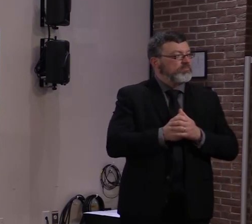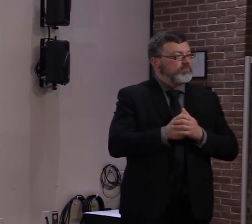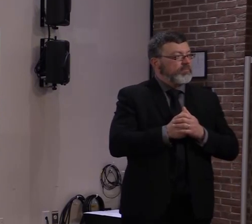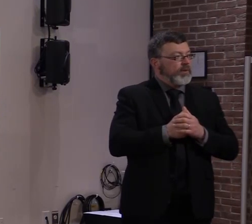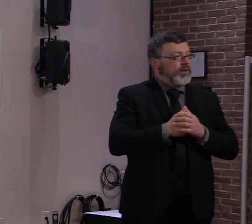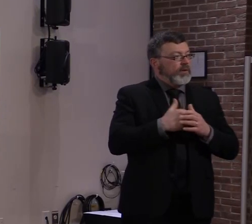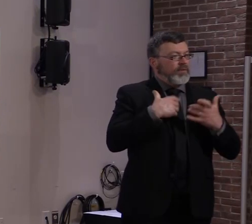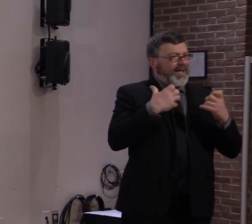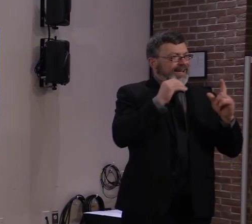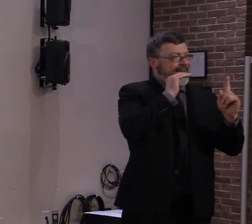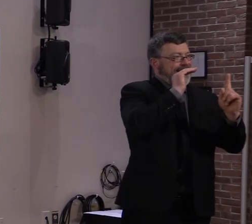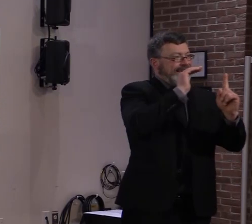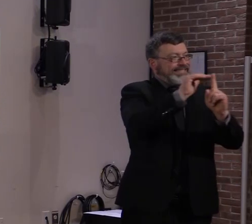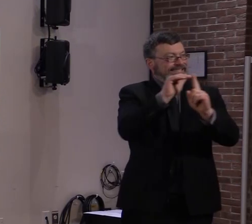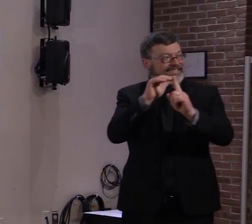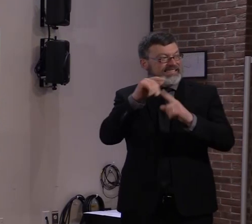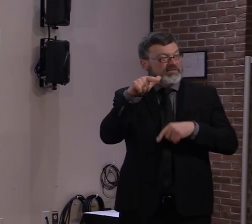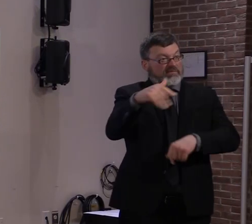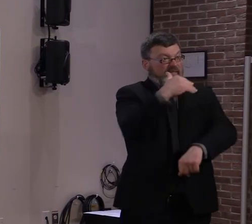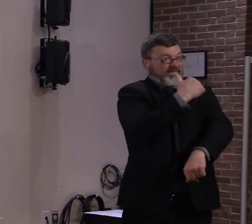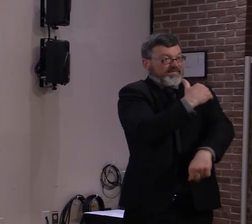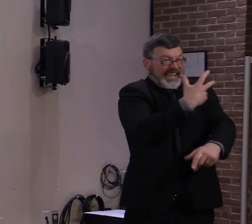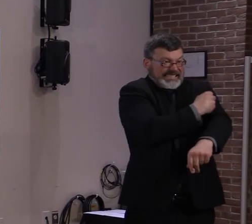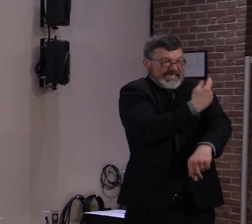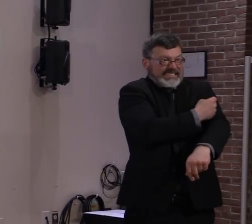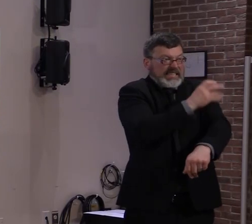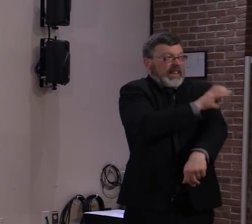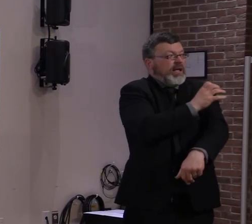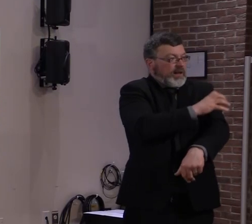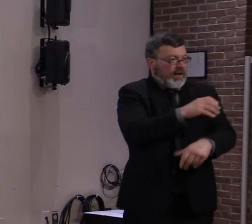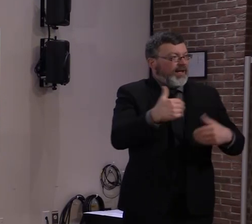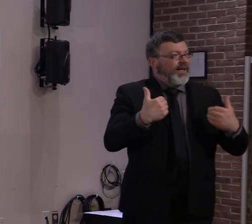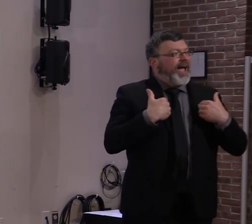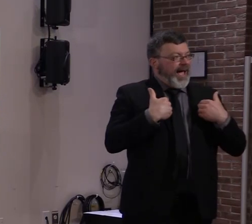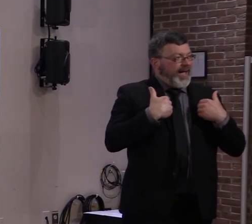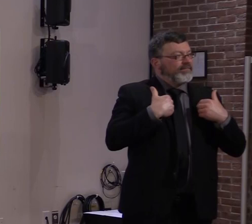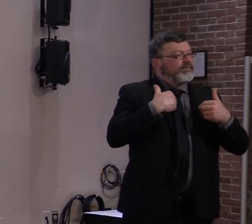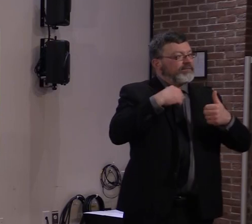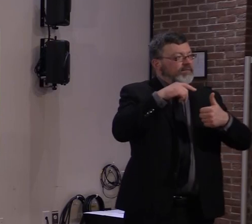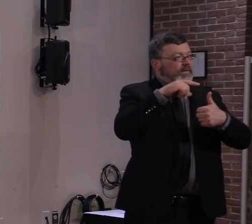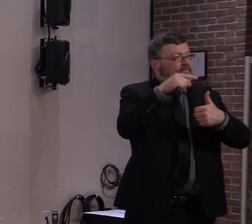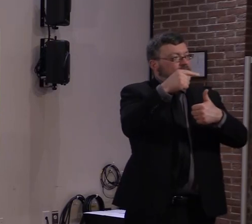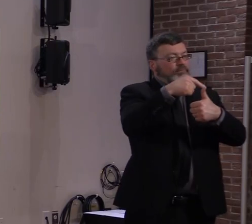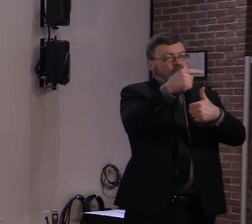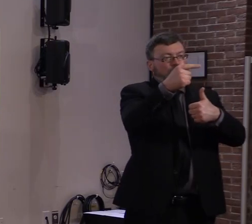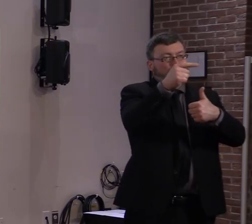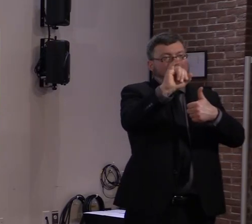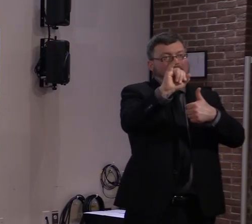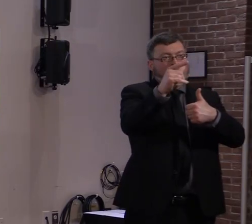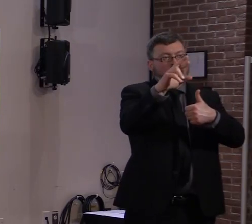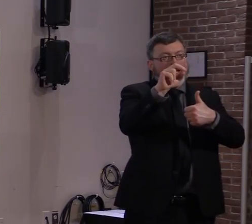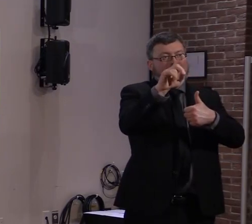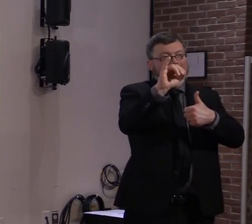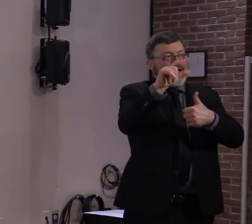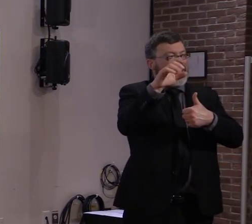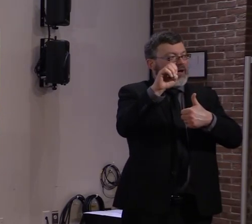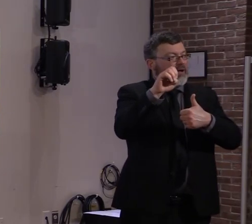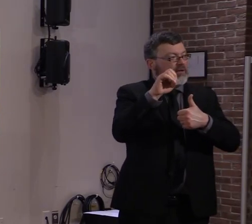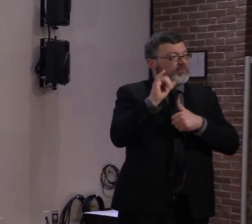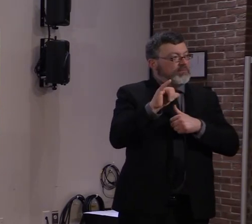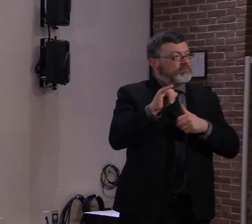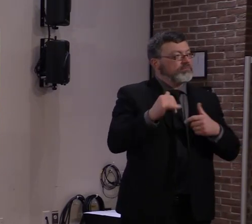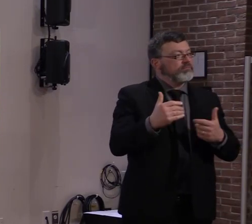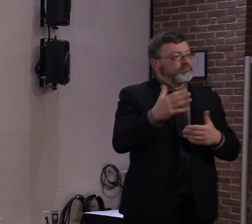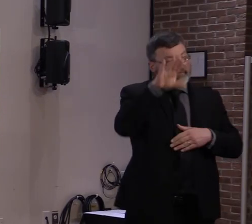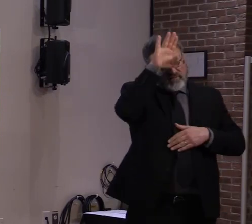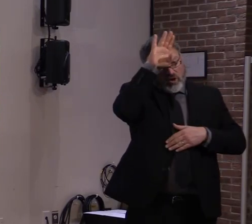hosting a vaccine clinic for those age 16 and older at the Grand Isle Fire Department this Saturday, May 1st,